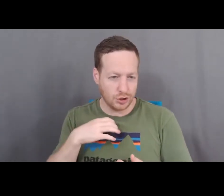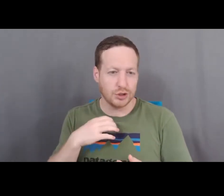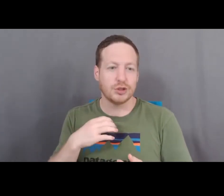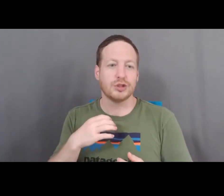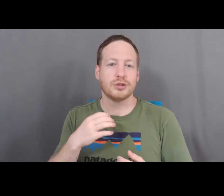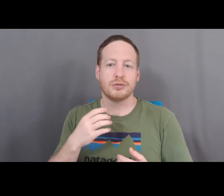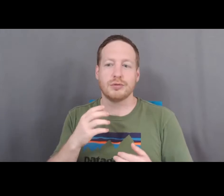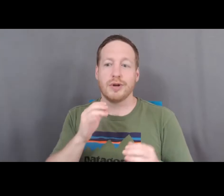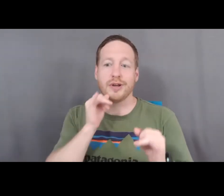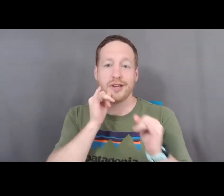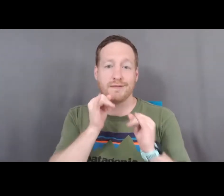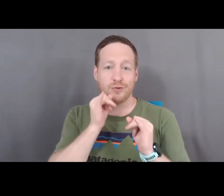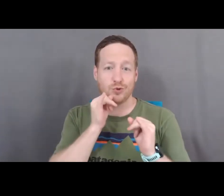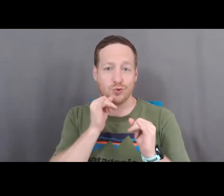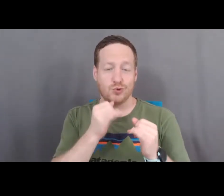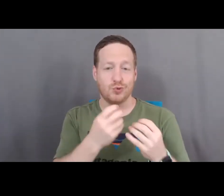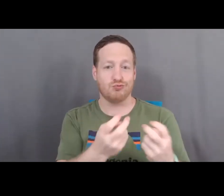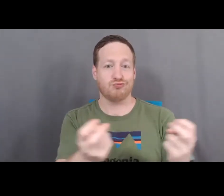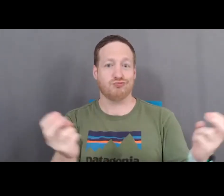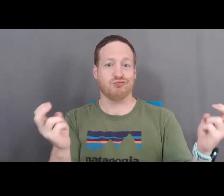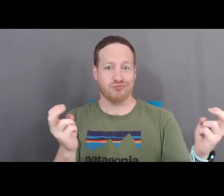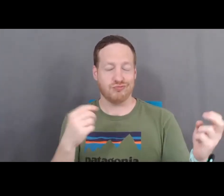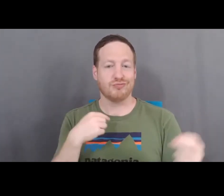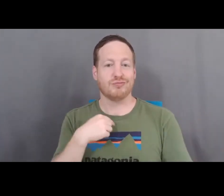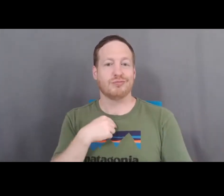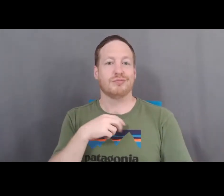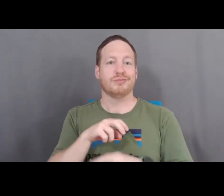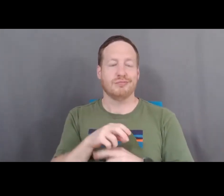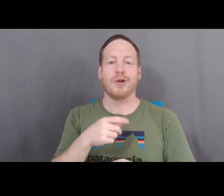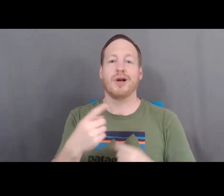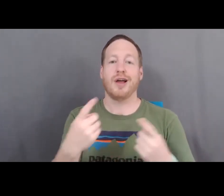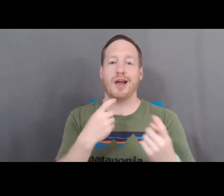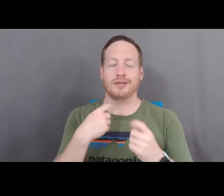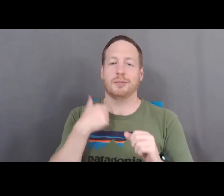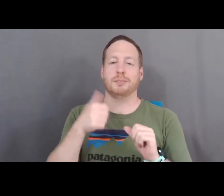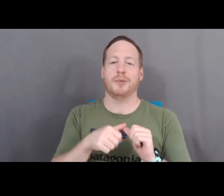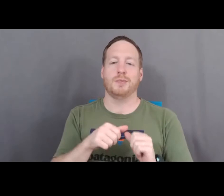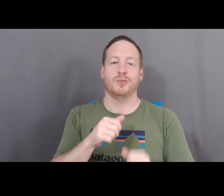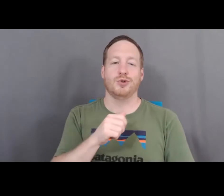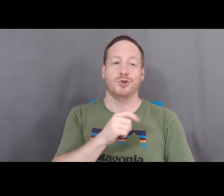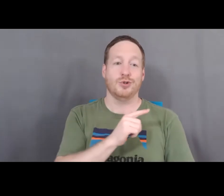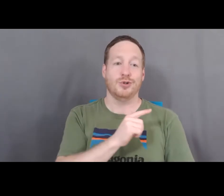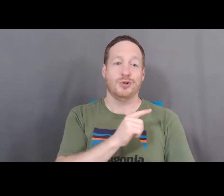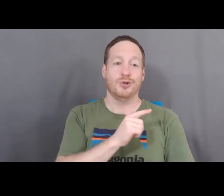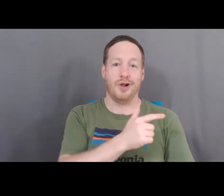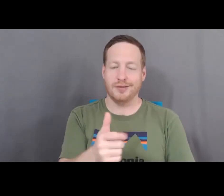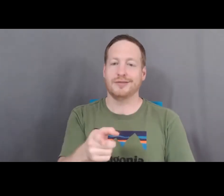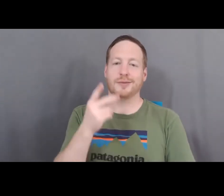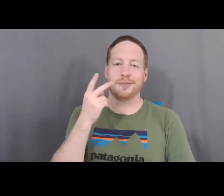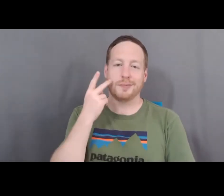I had come to the commission to interview at the time. And I remember there were a group of people, asking me questions. And I remember